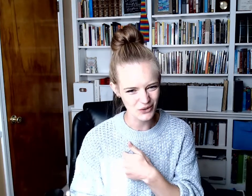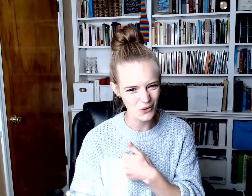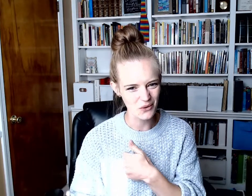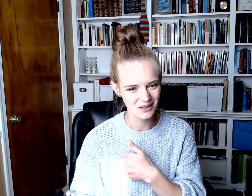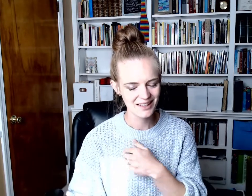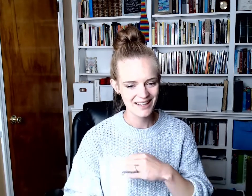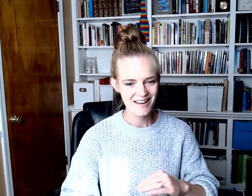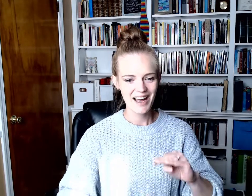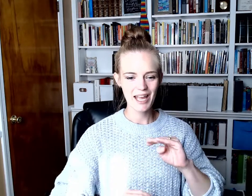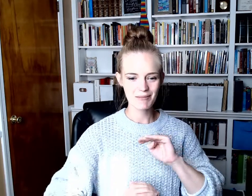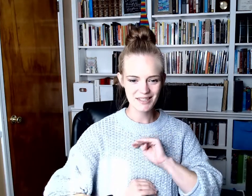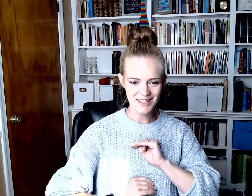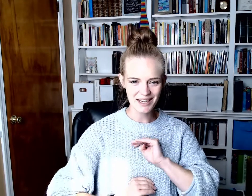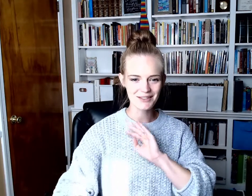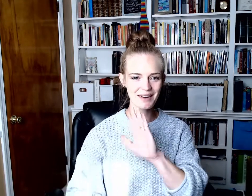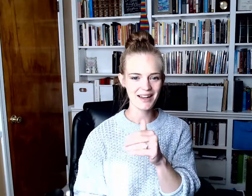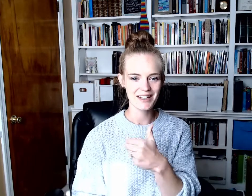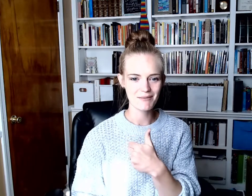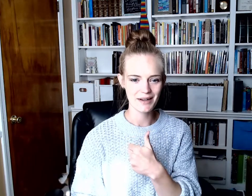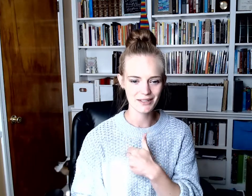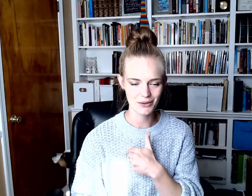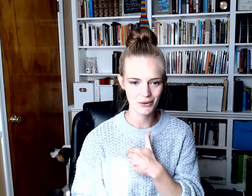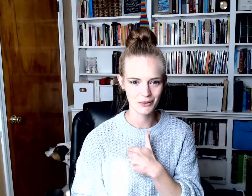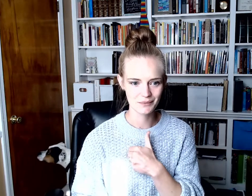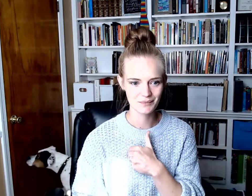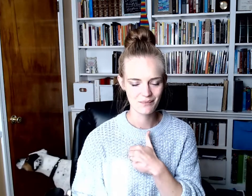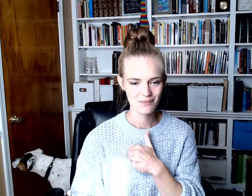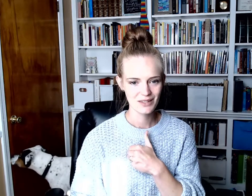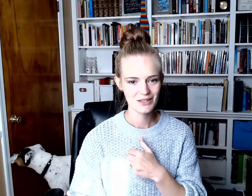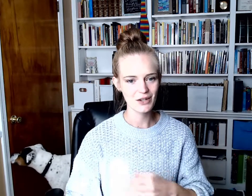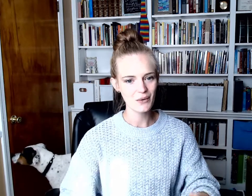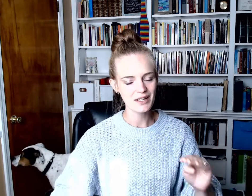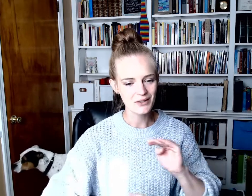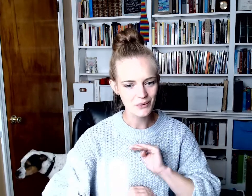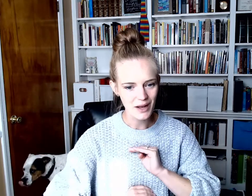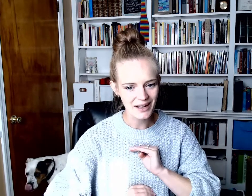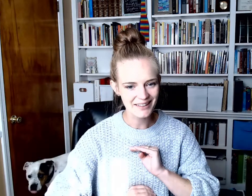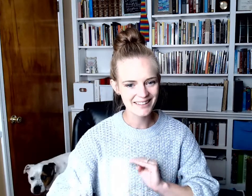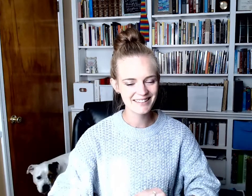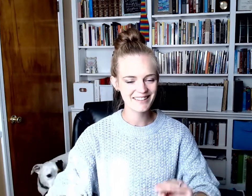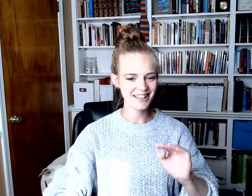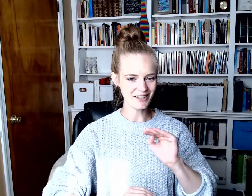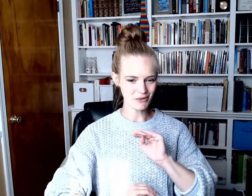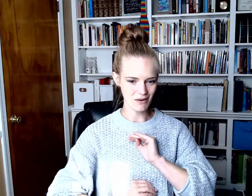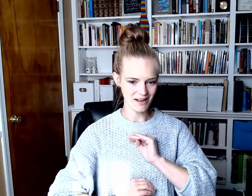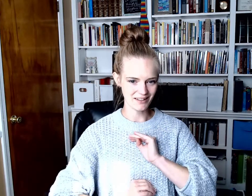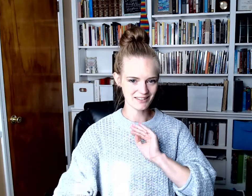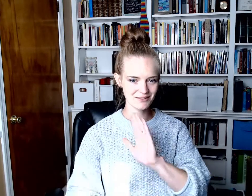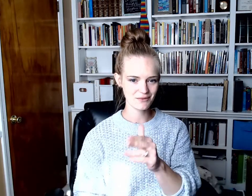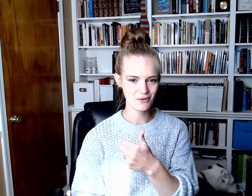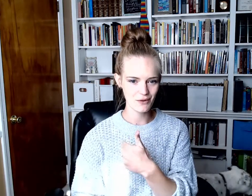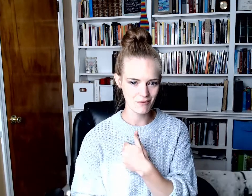soul. I am satisfied in my soul. So it is well with my